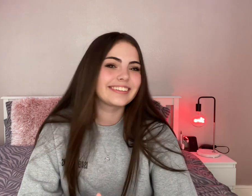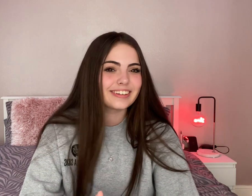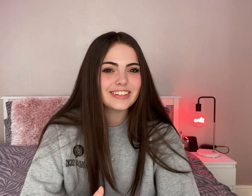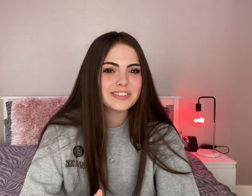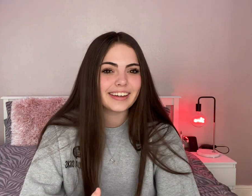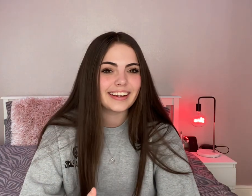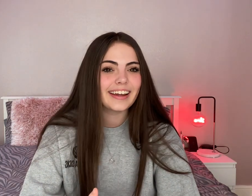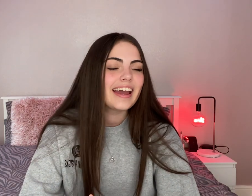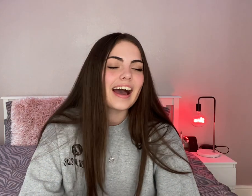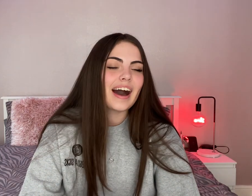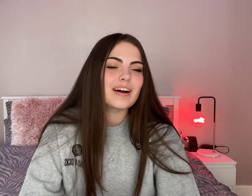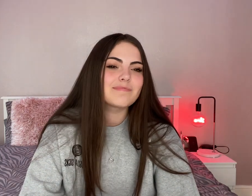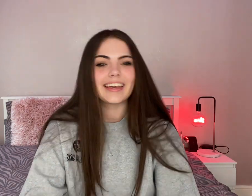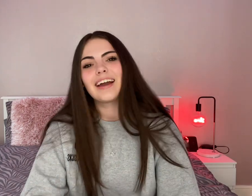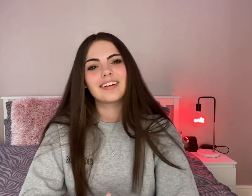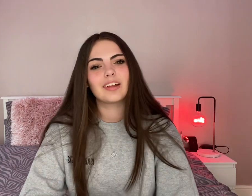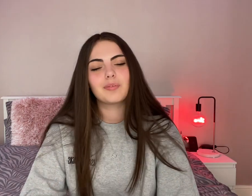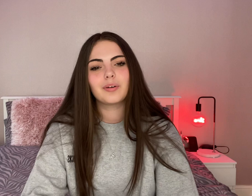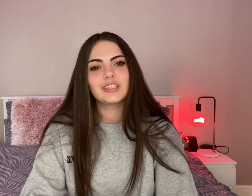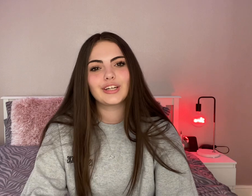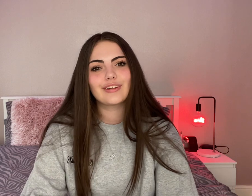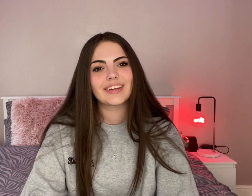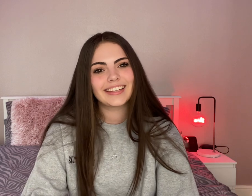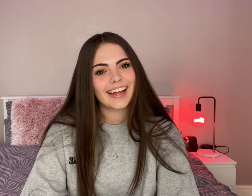so sweet in it. But yeah, I really, really hope you all enjoyed, and don't forget to like